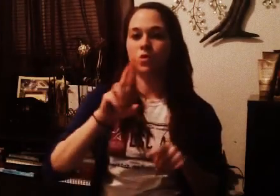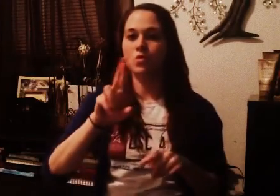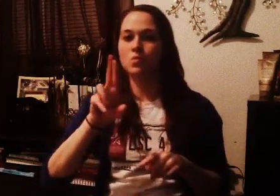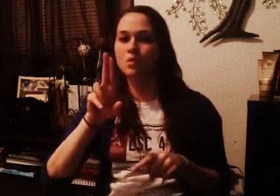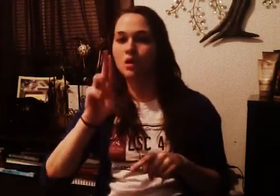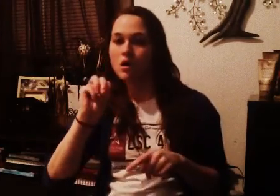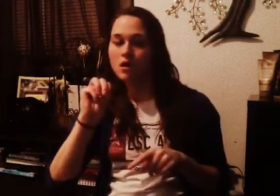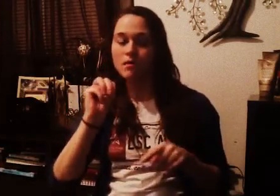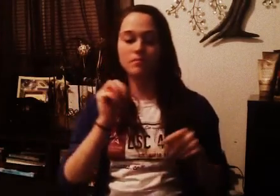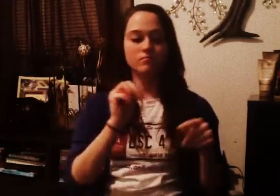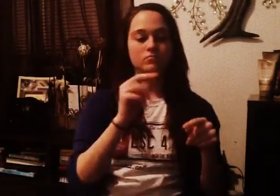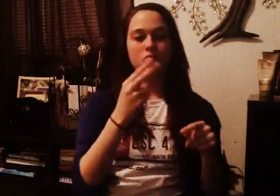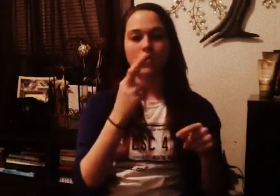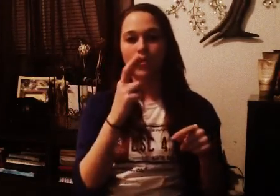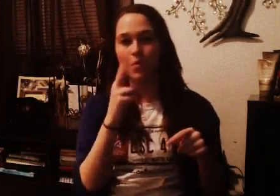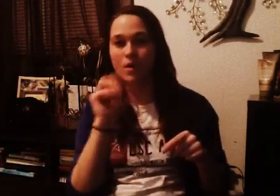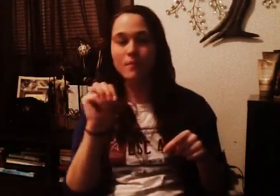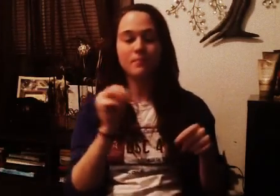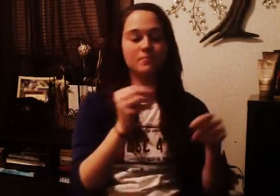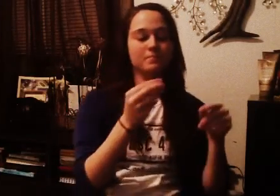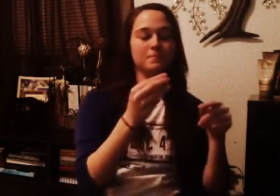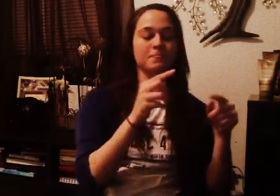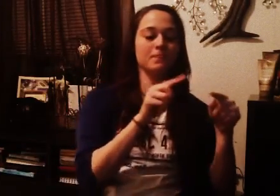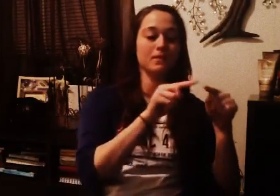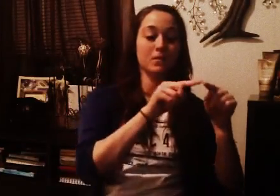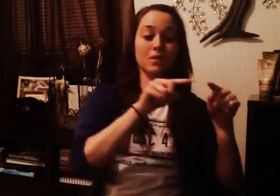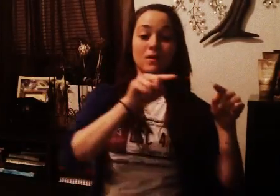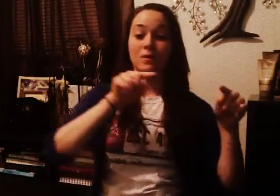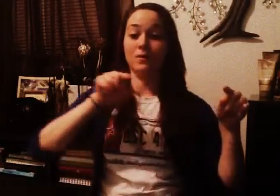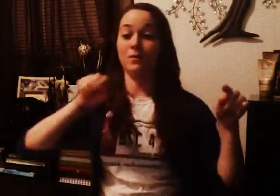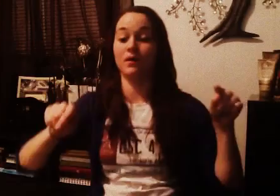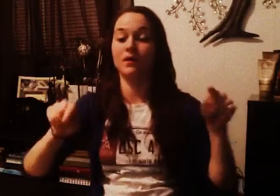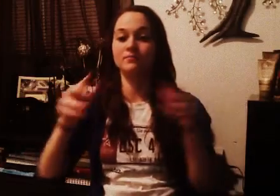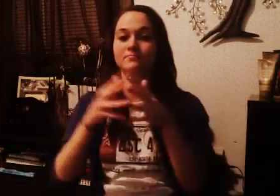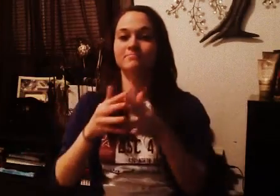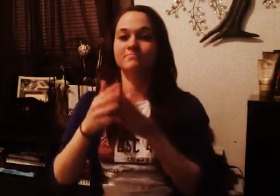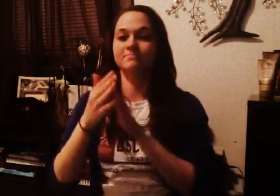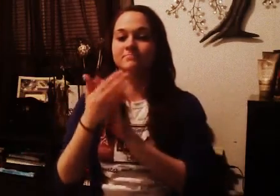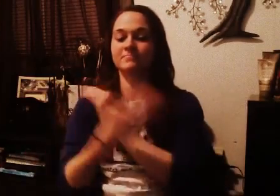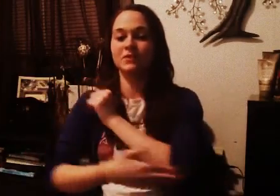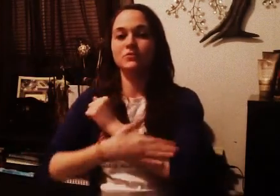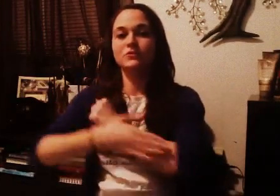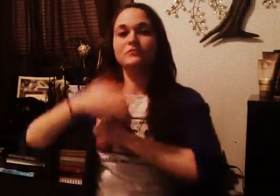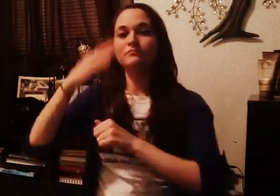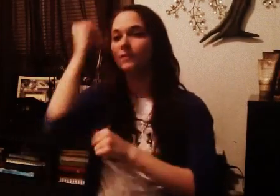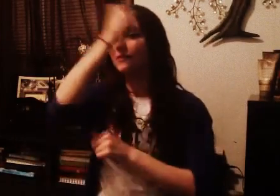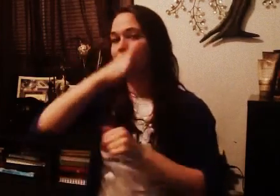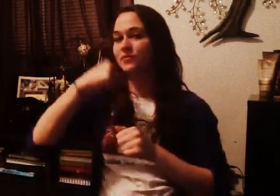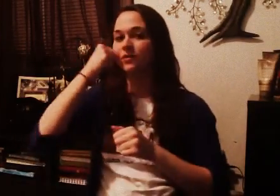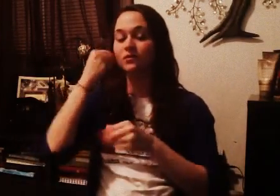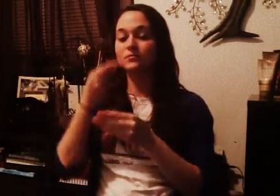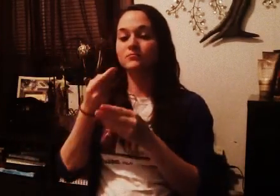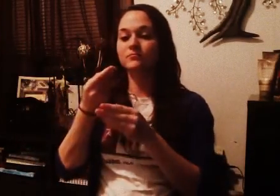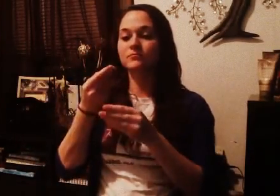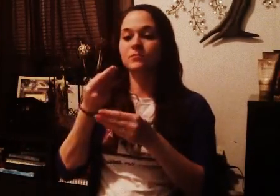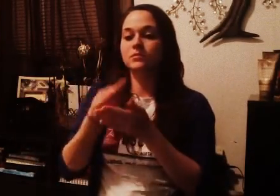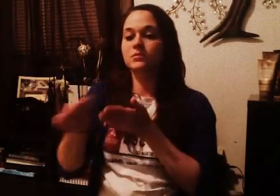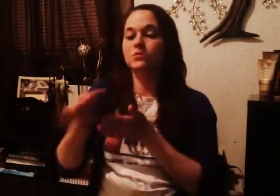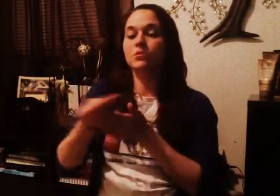Africa. In Africa, they were profitably traded for slaves, gold, and pepper. The slaves and